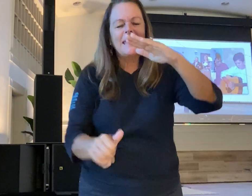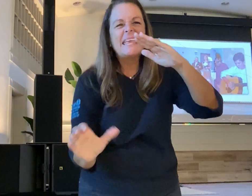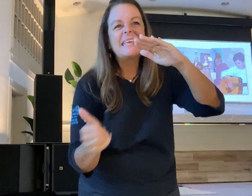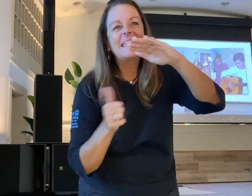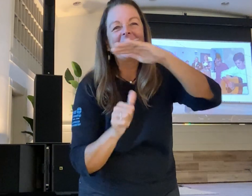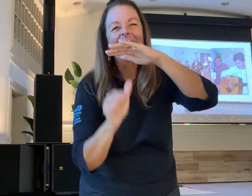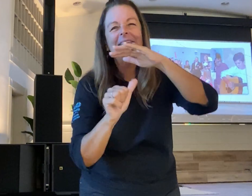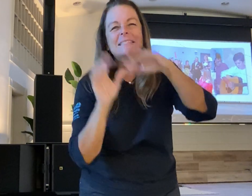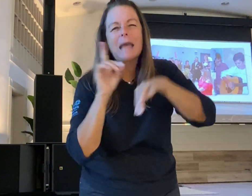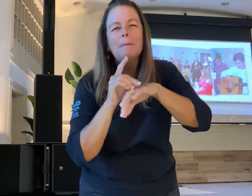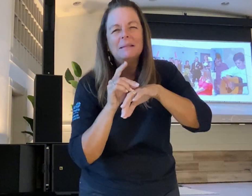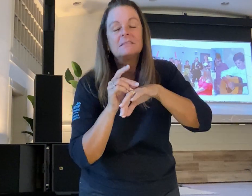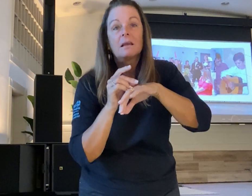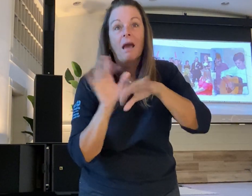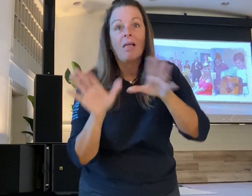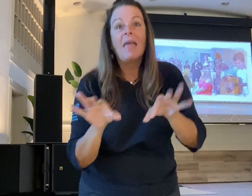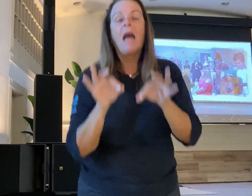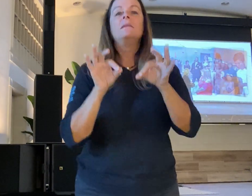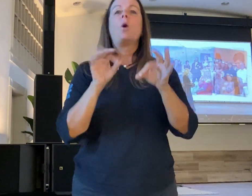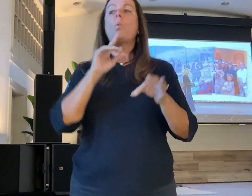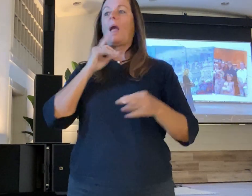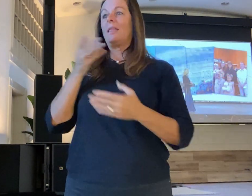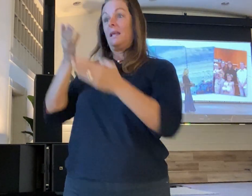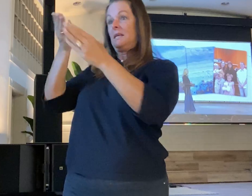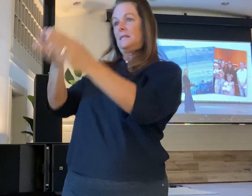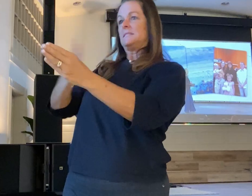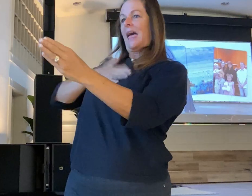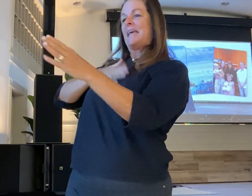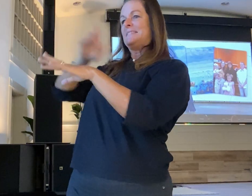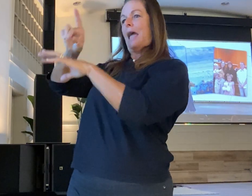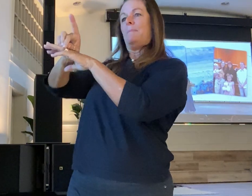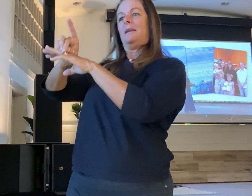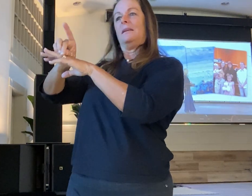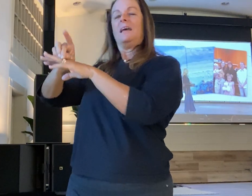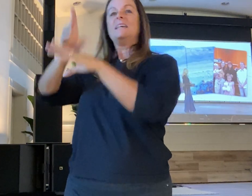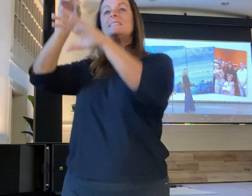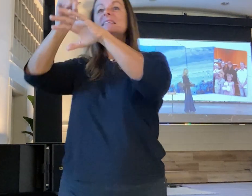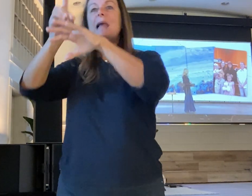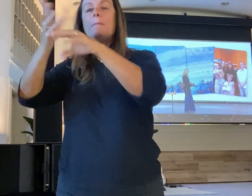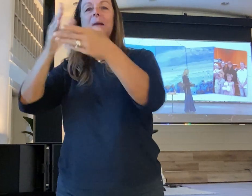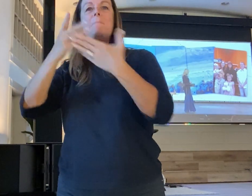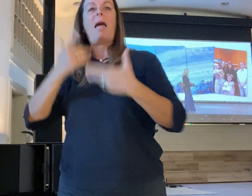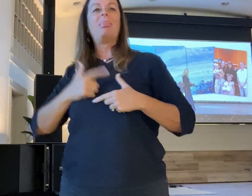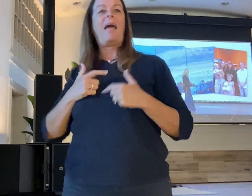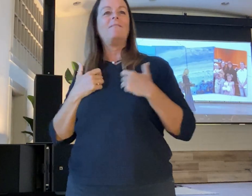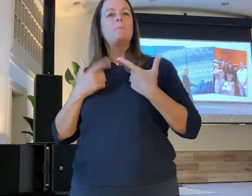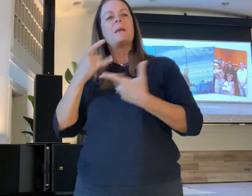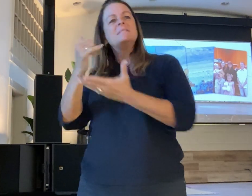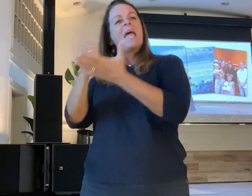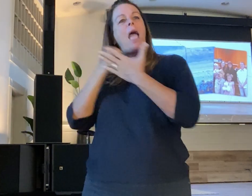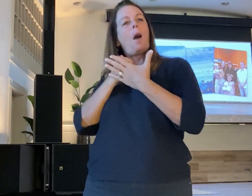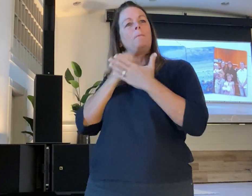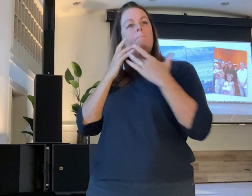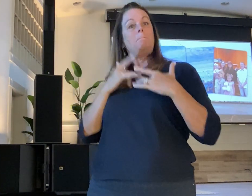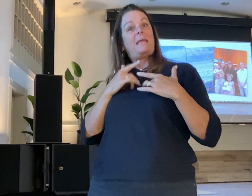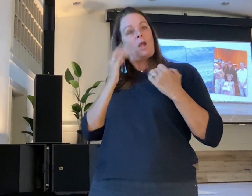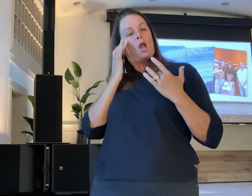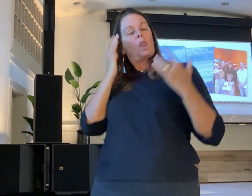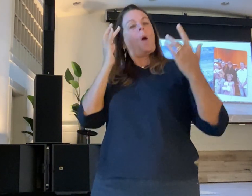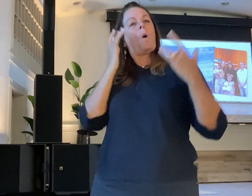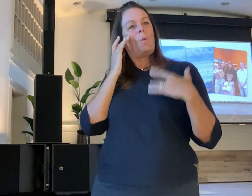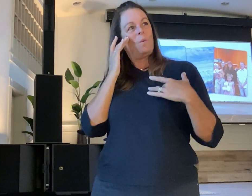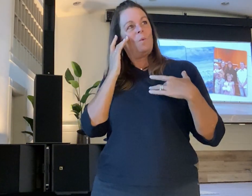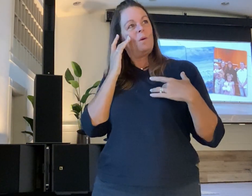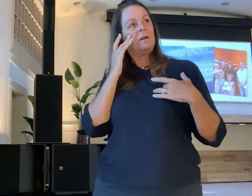I think about Cole and Carissa. Cole and Carissa, they in their early 20s, they decided to start fostering. And they adopted